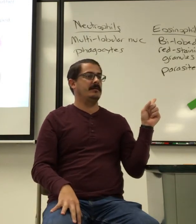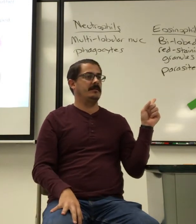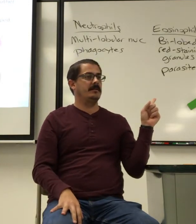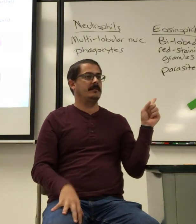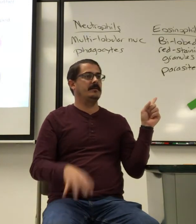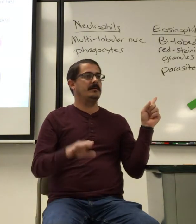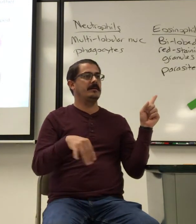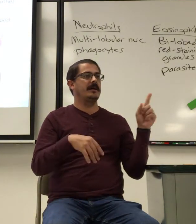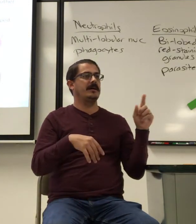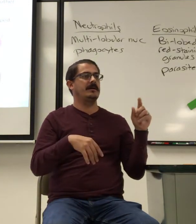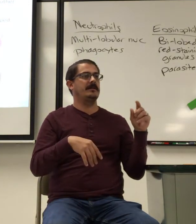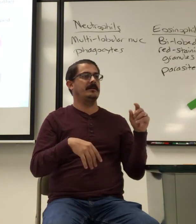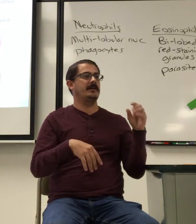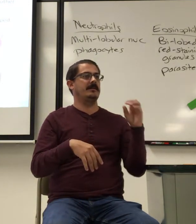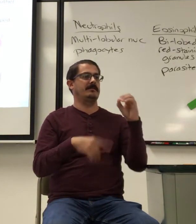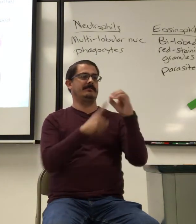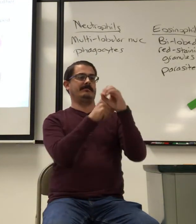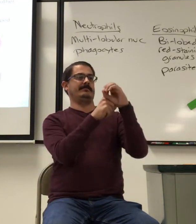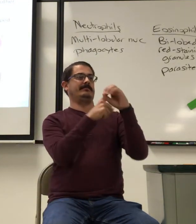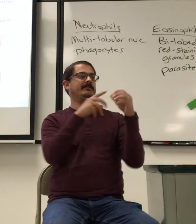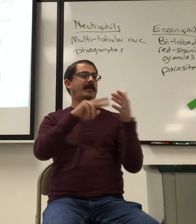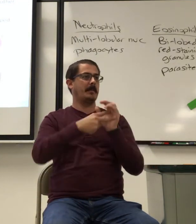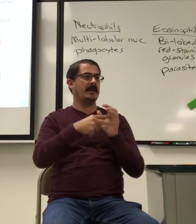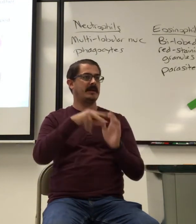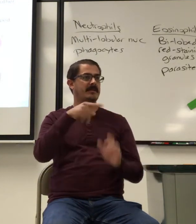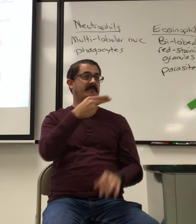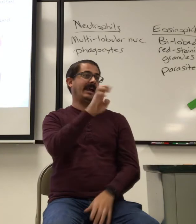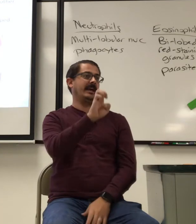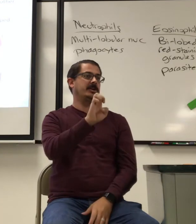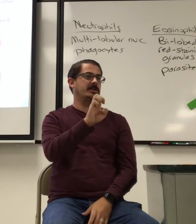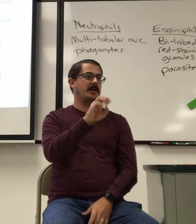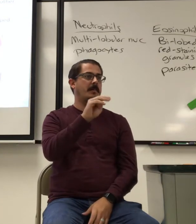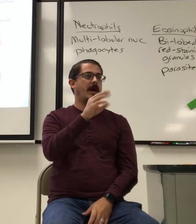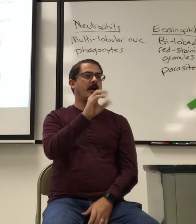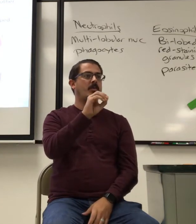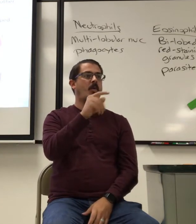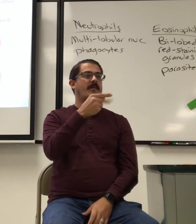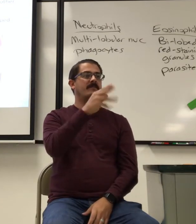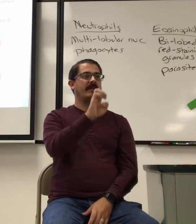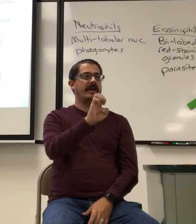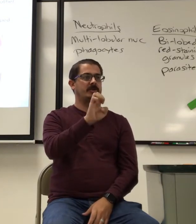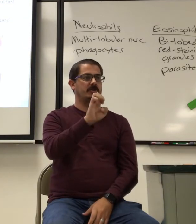that sign means phage. Anyways, the macrophages are also